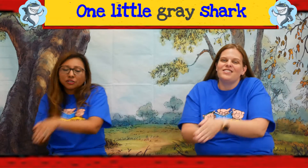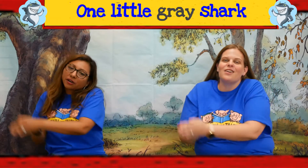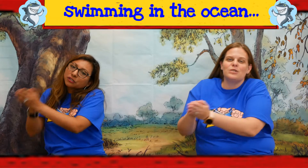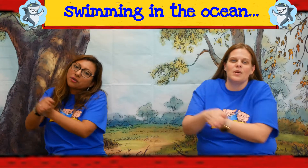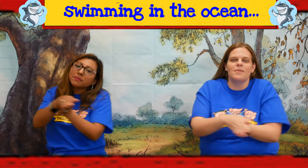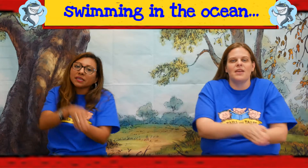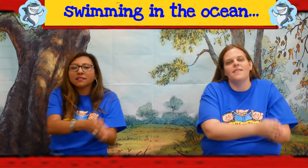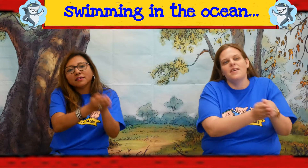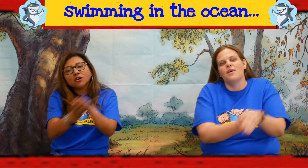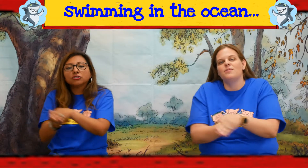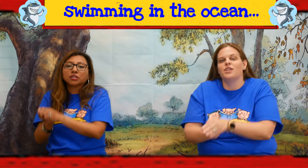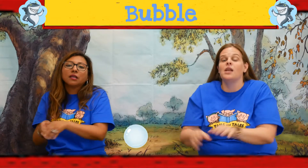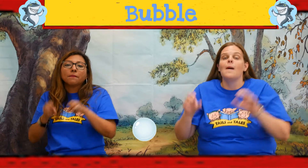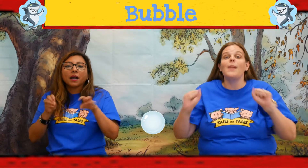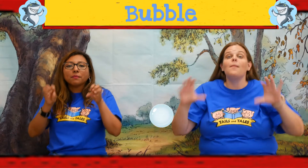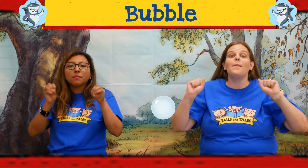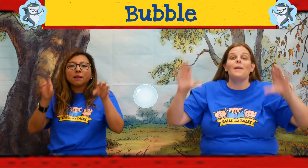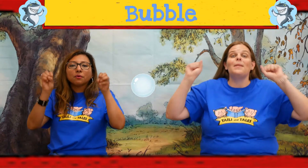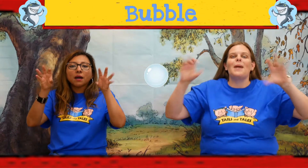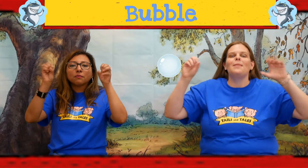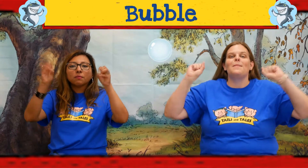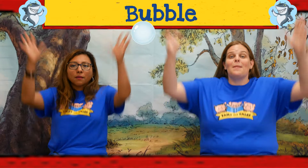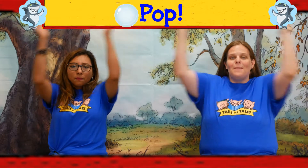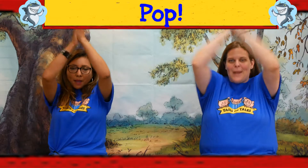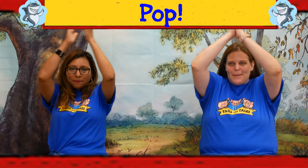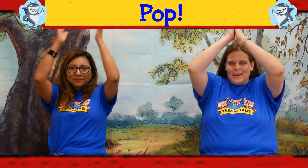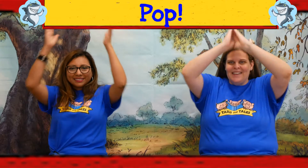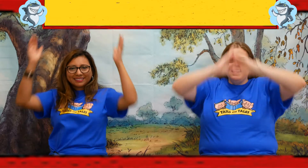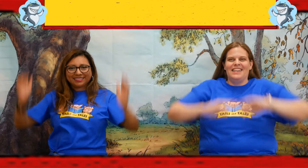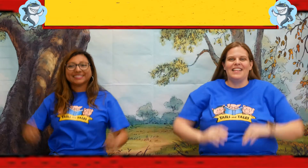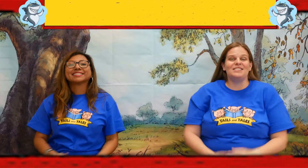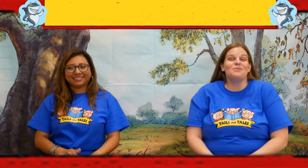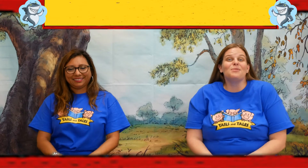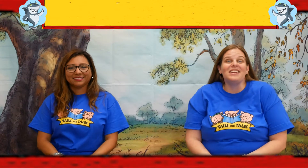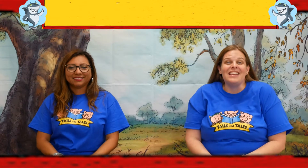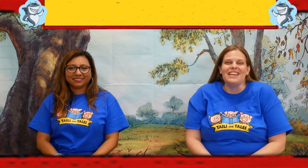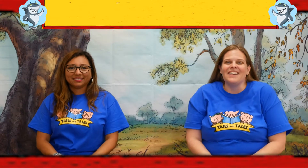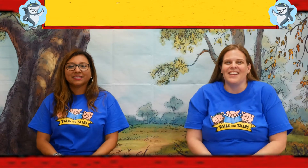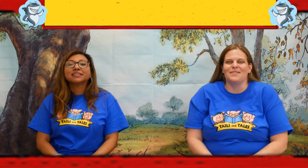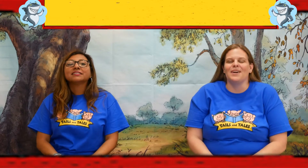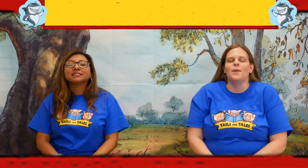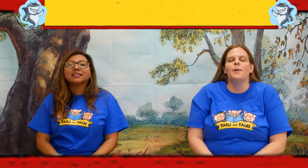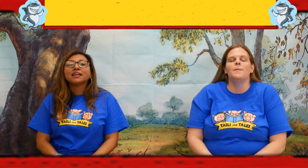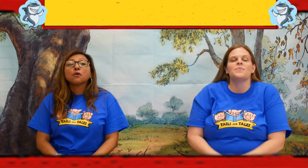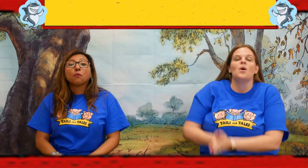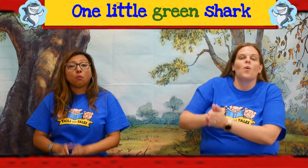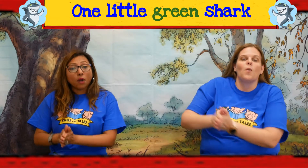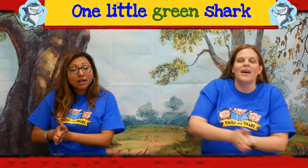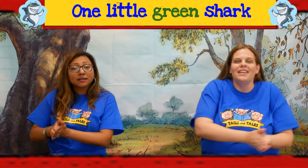shark swimming in the ocean. Bubble, bubble, bubble, bubble, pop. Now let's do green. All right, here we go. One